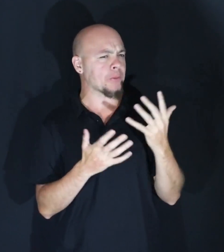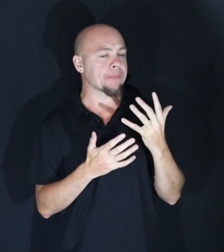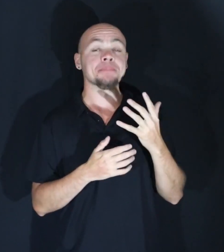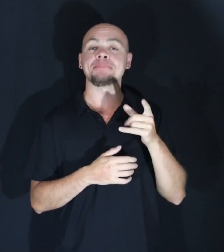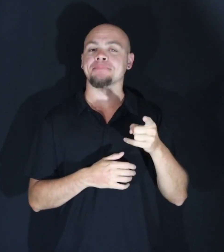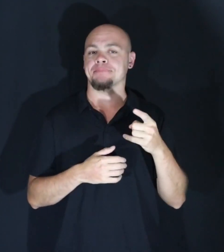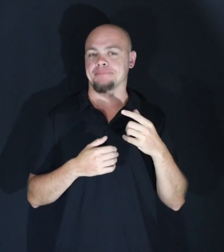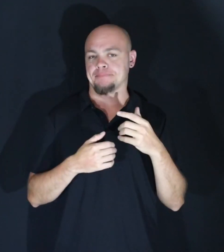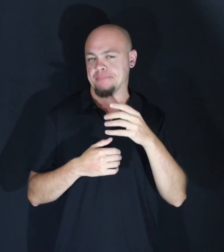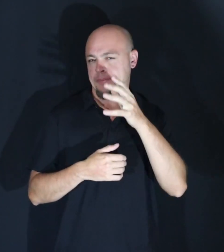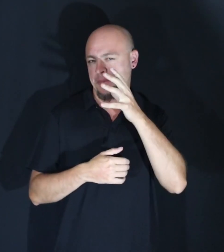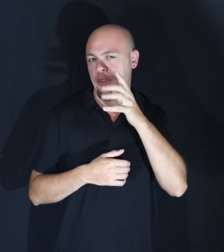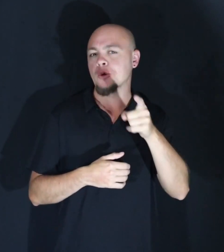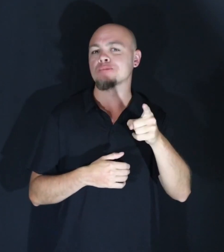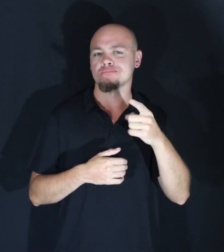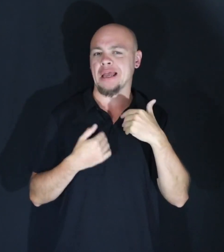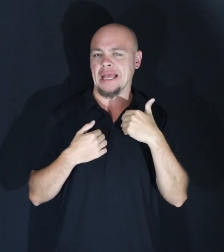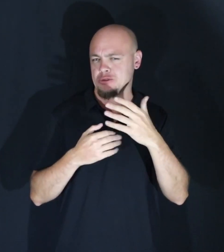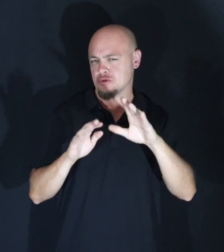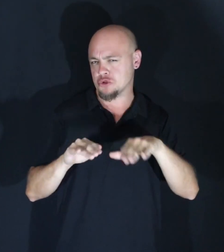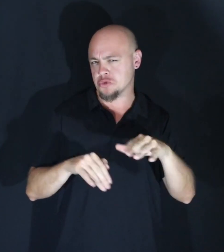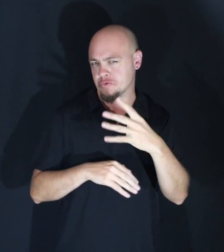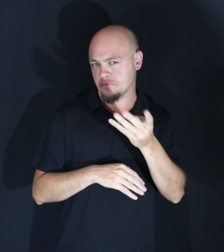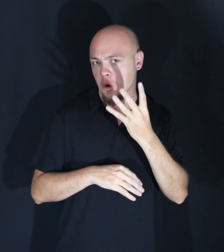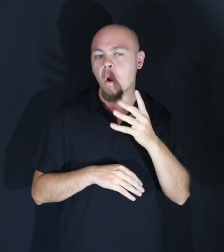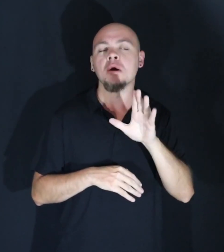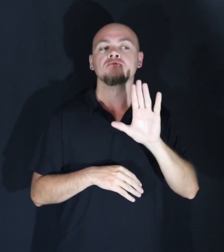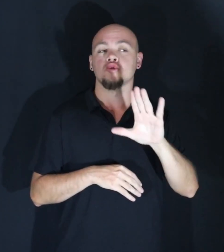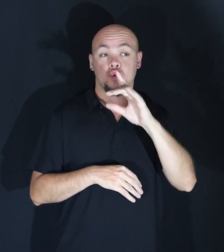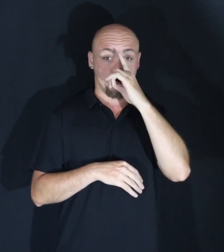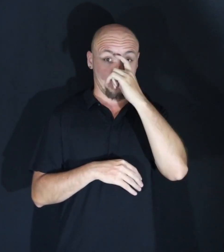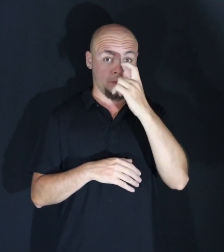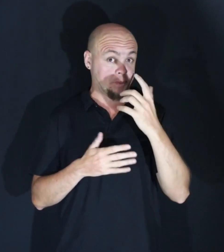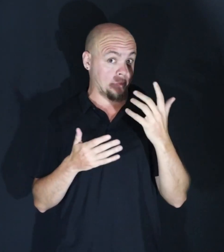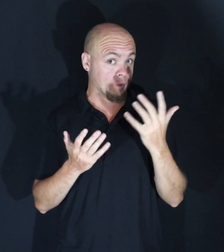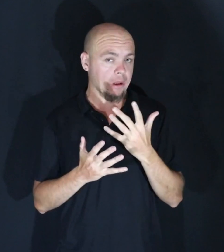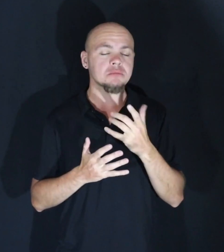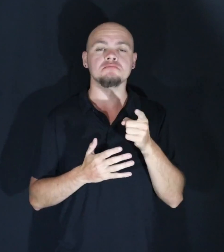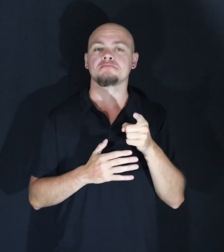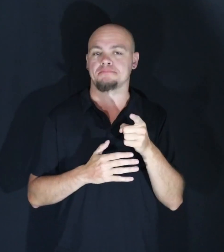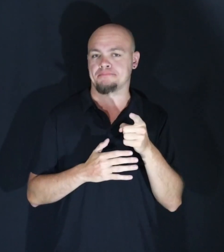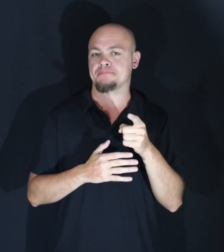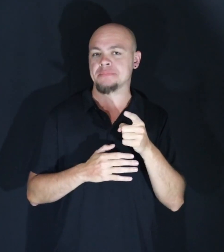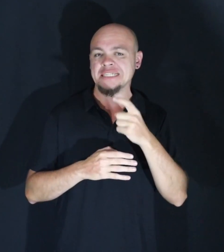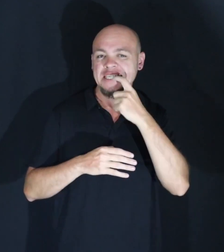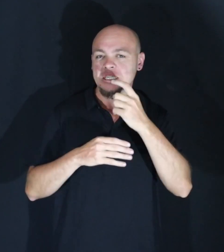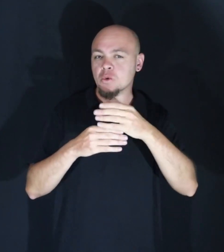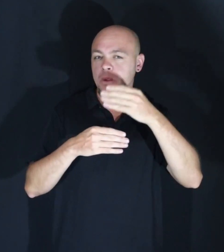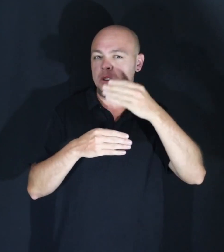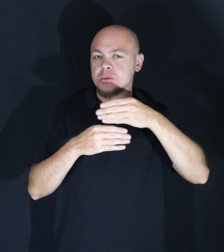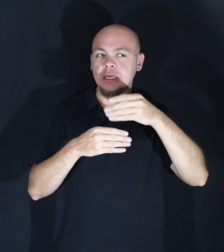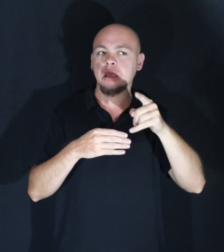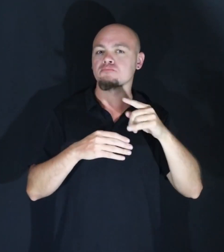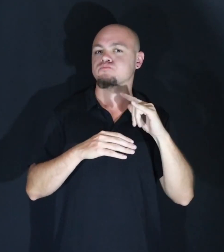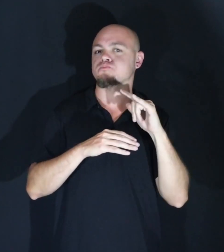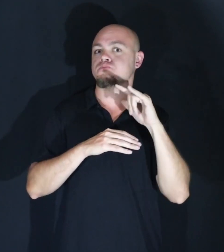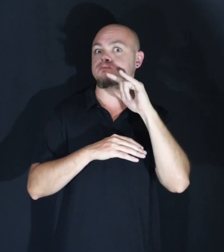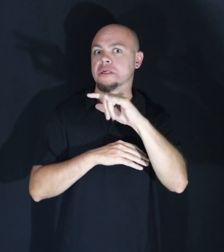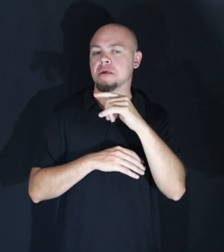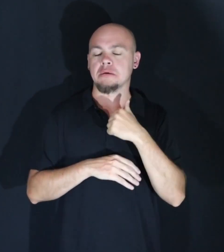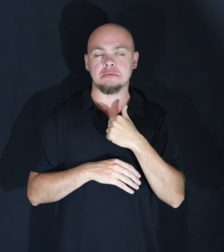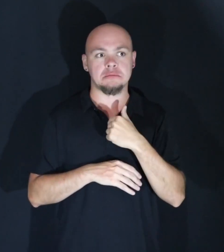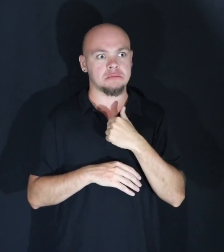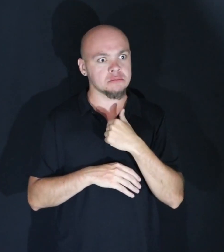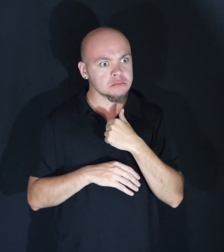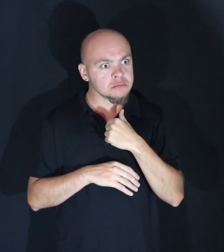4, proudly proclaimed that her biggest dream was to be on a plane in a window seat. And it was eye-opening to me